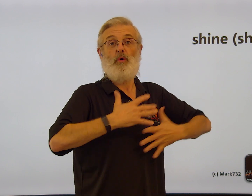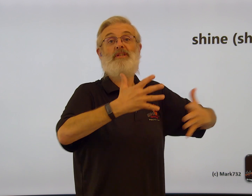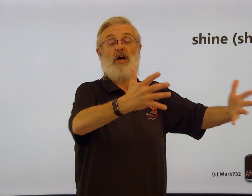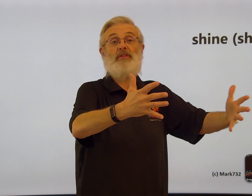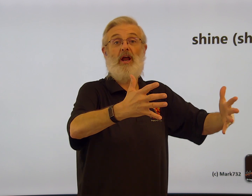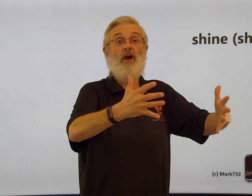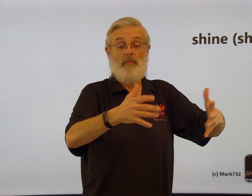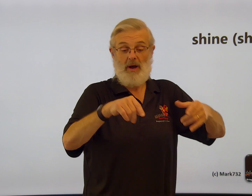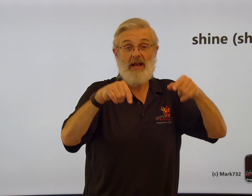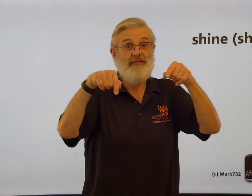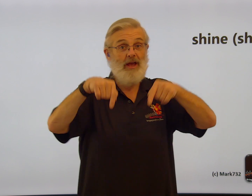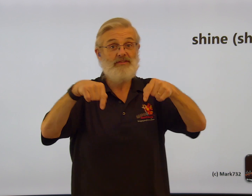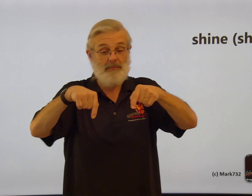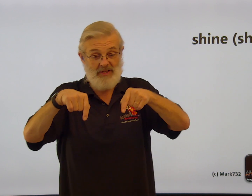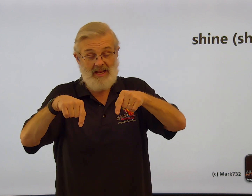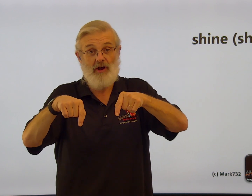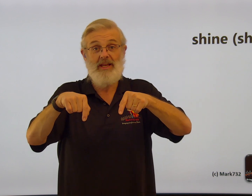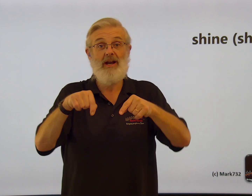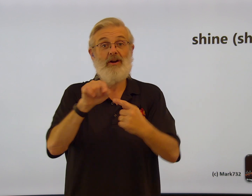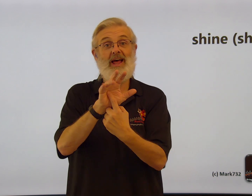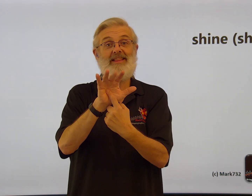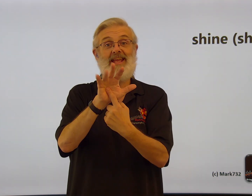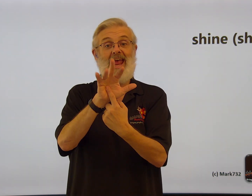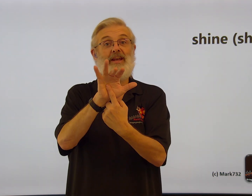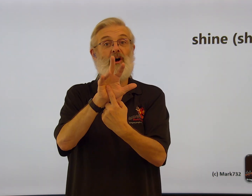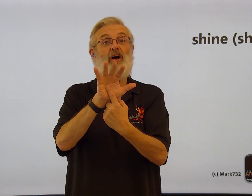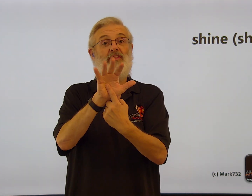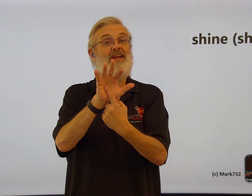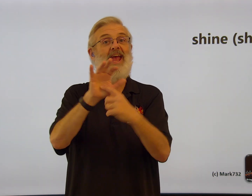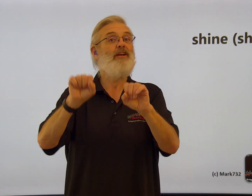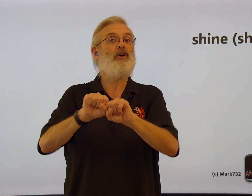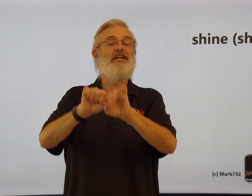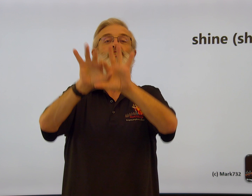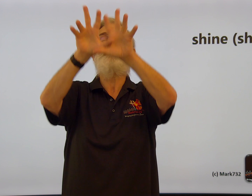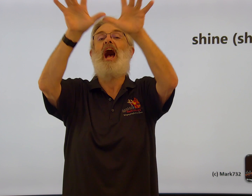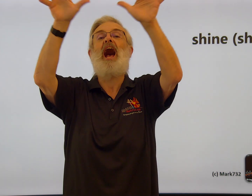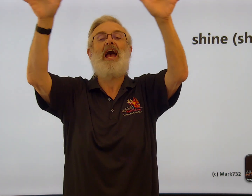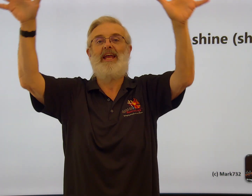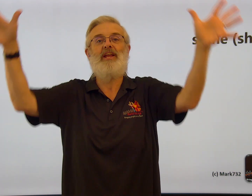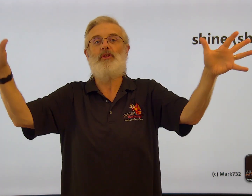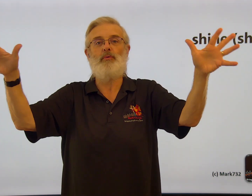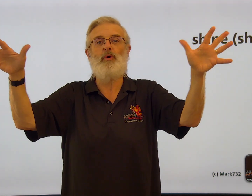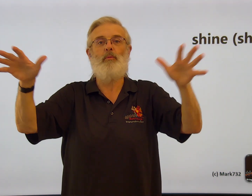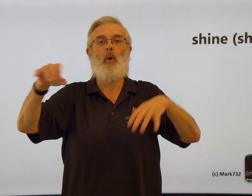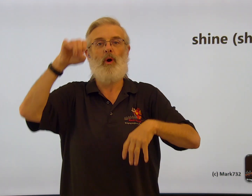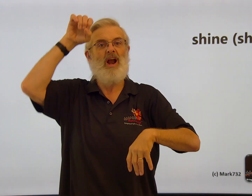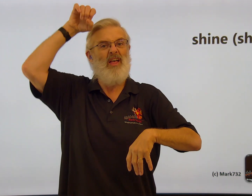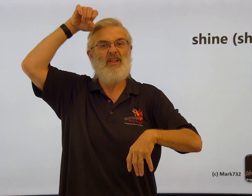out there. But if you have something down here, like the candle can shine in the room, or the